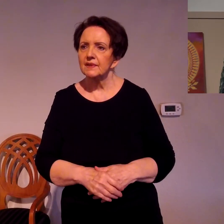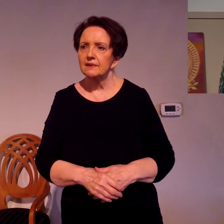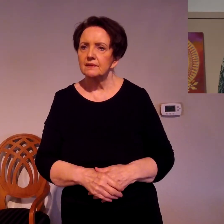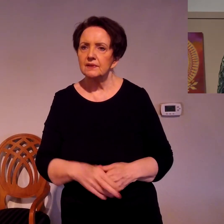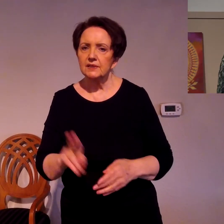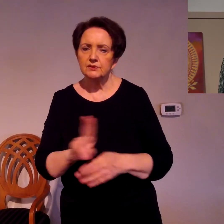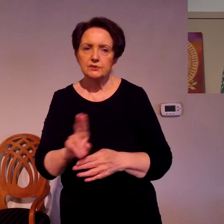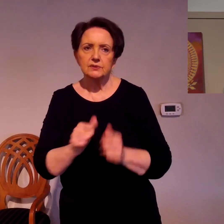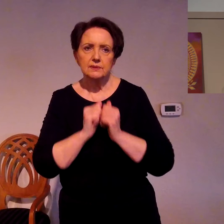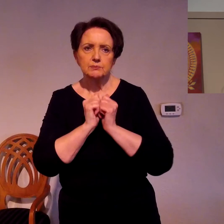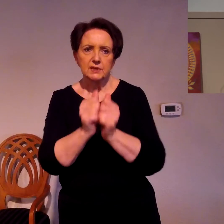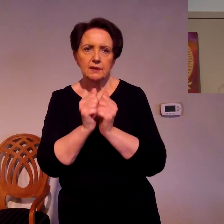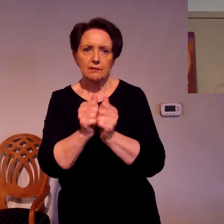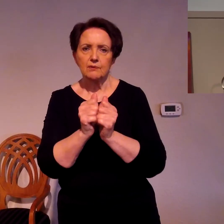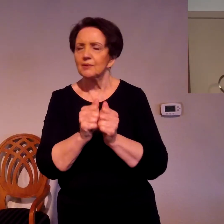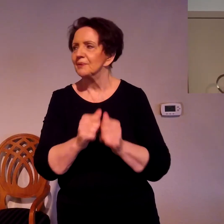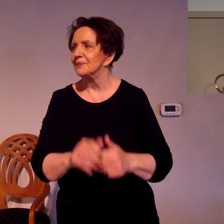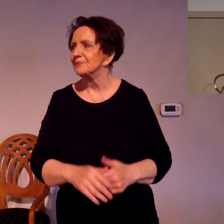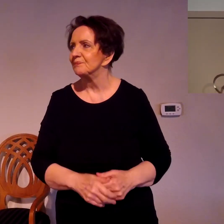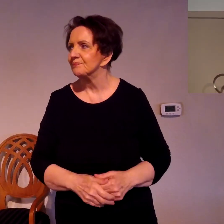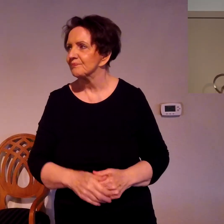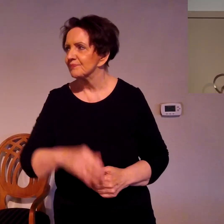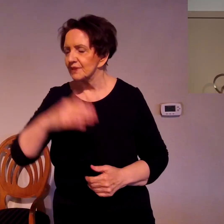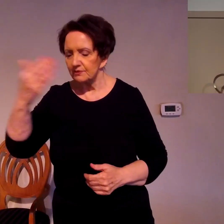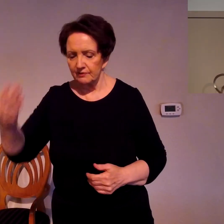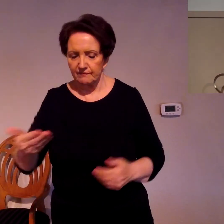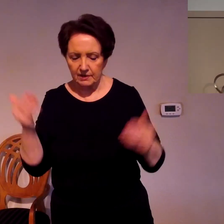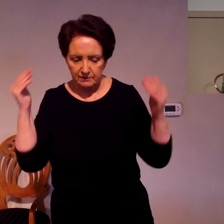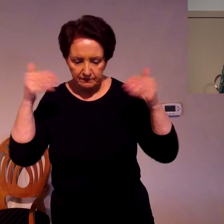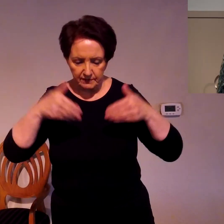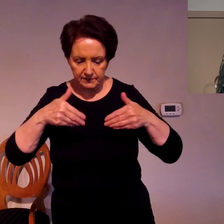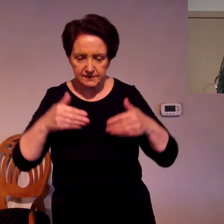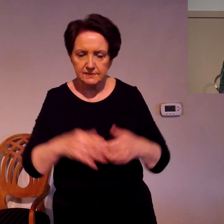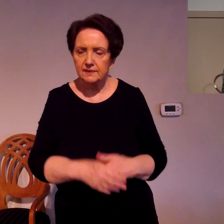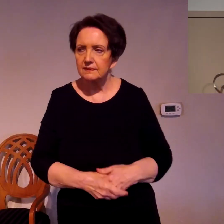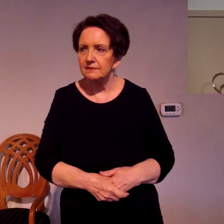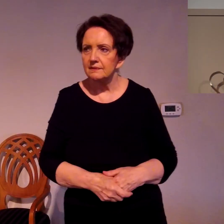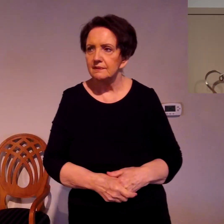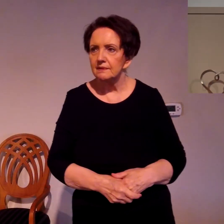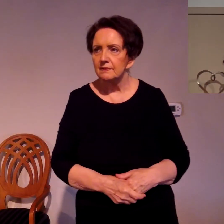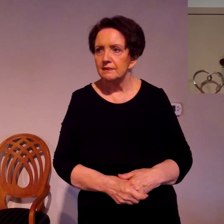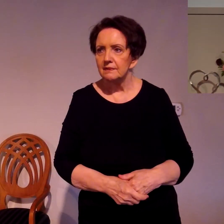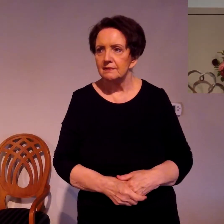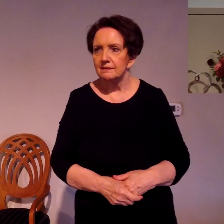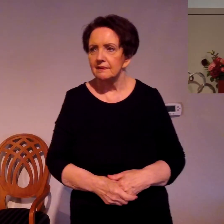them together well. So I invite you to go within with me.